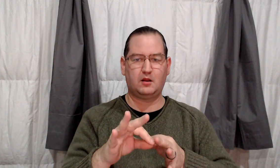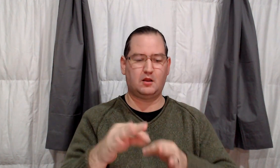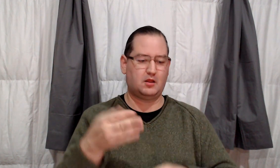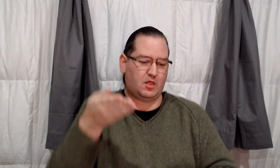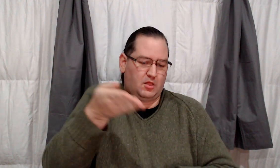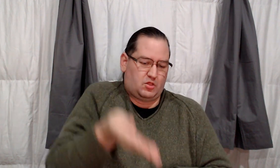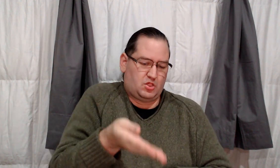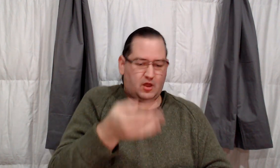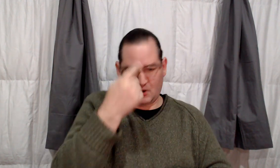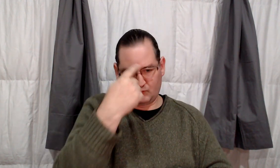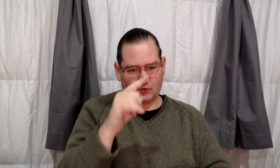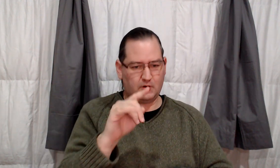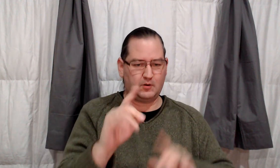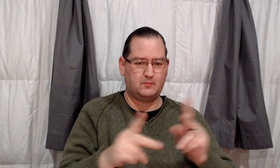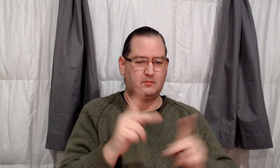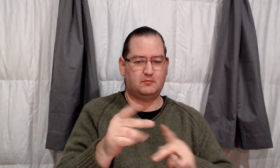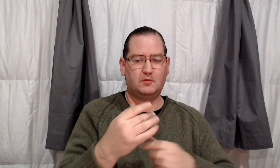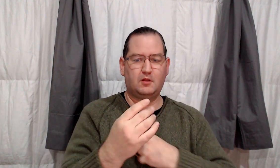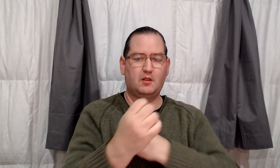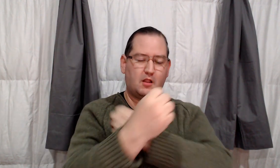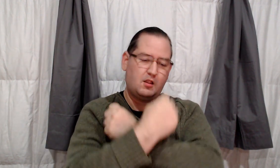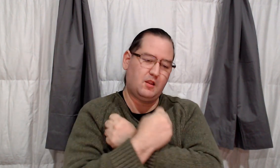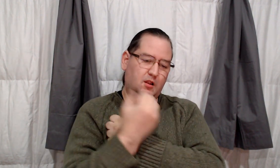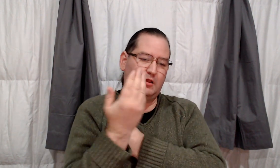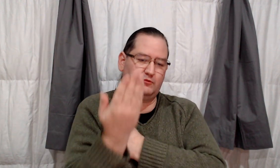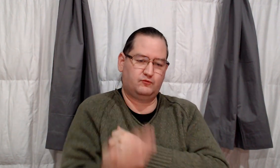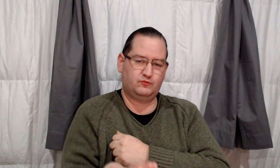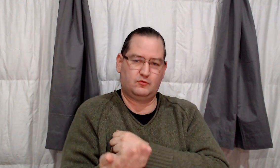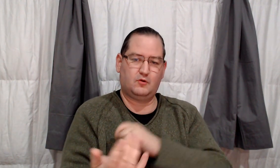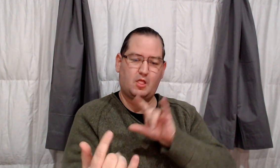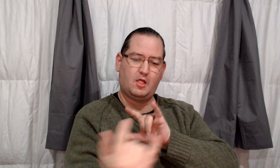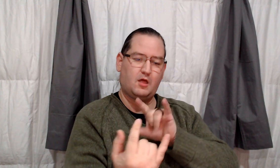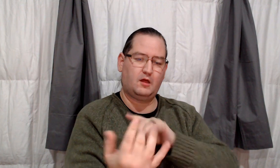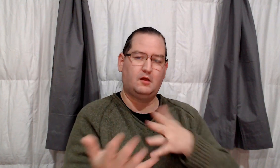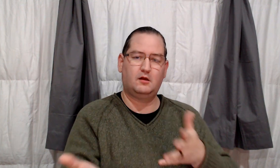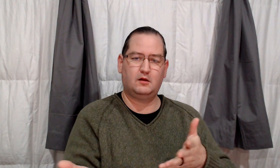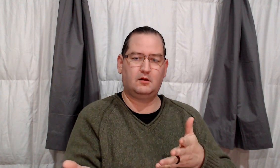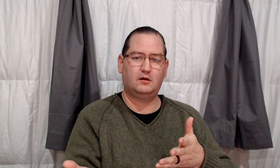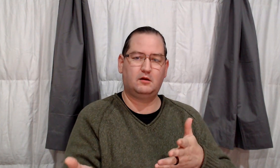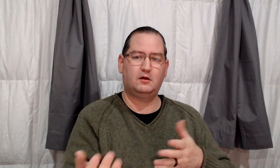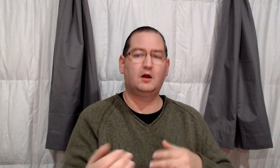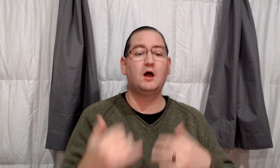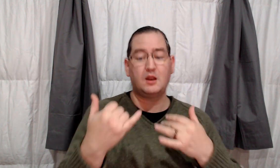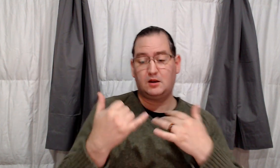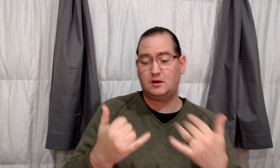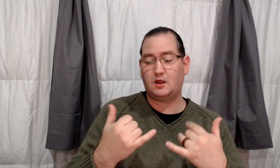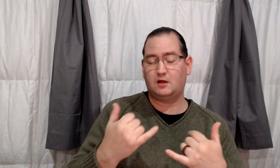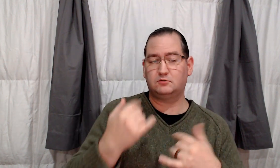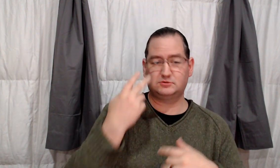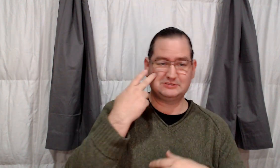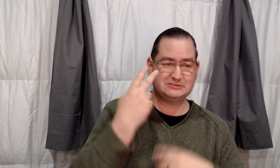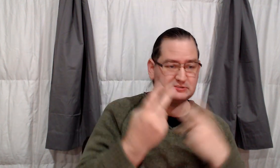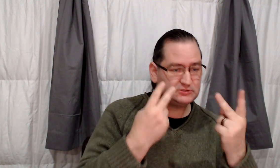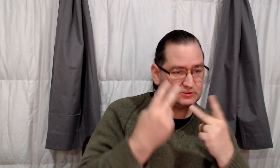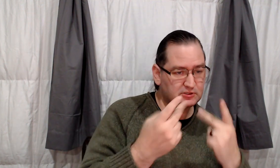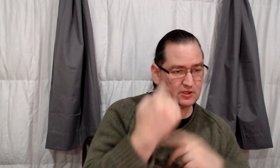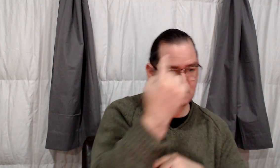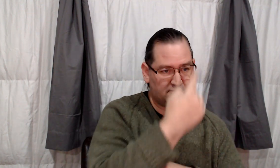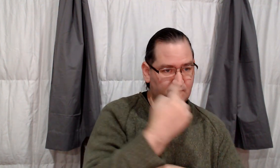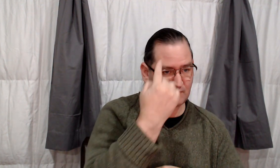you. Once again, see those faces, feel that love. And as you feel that love, the